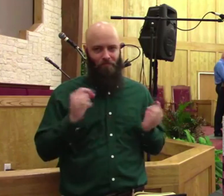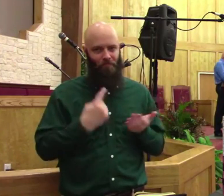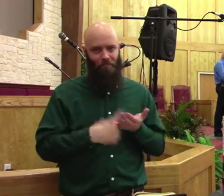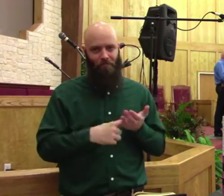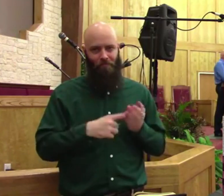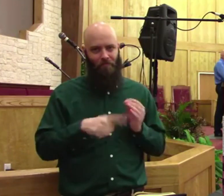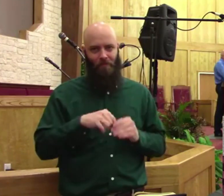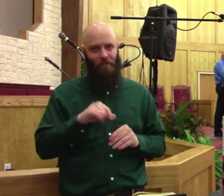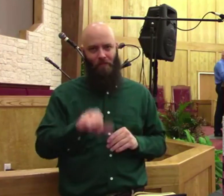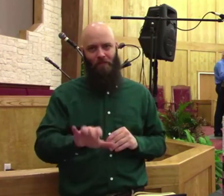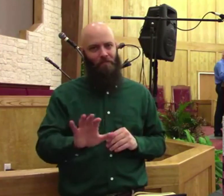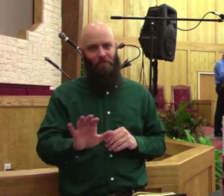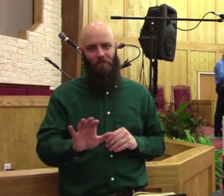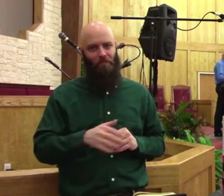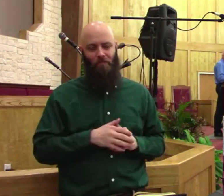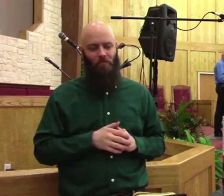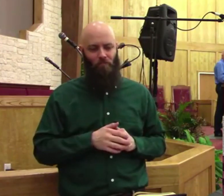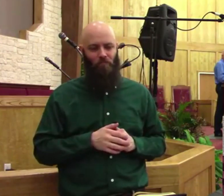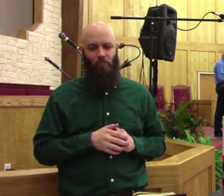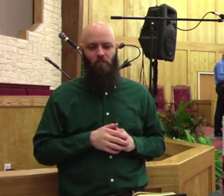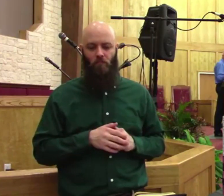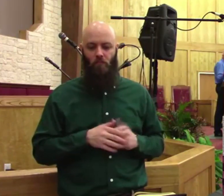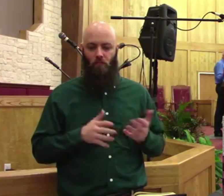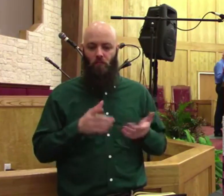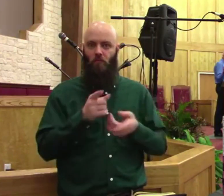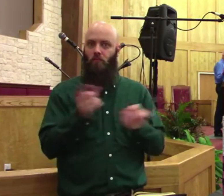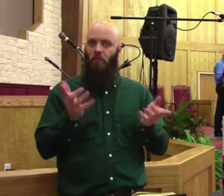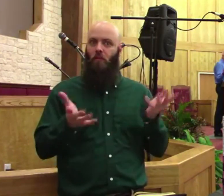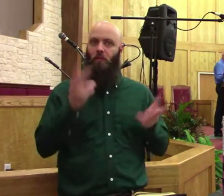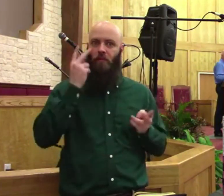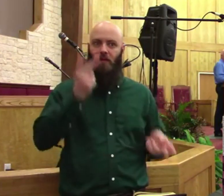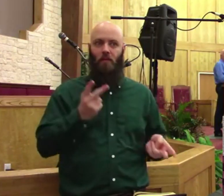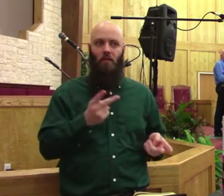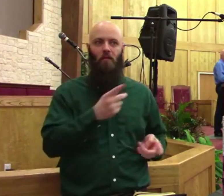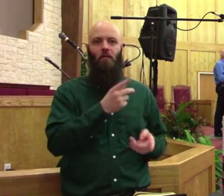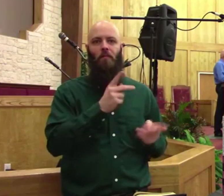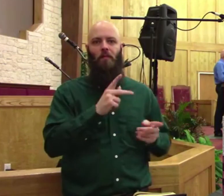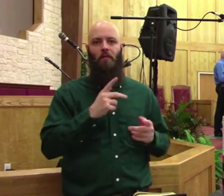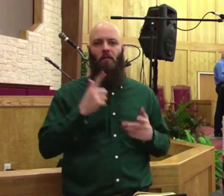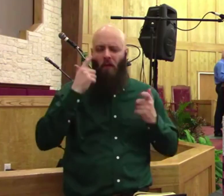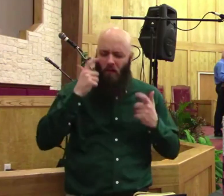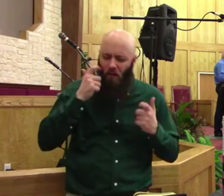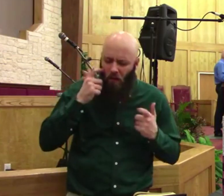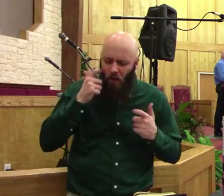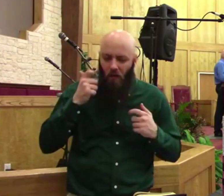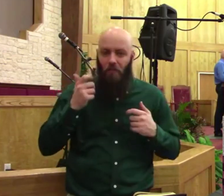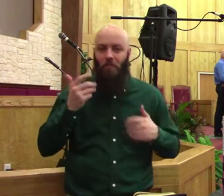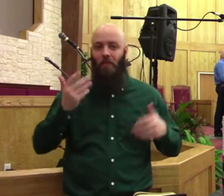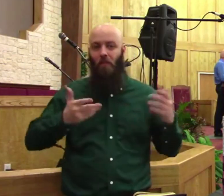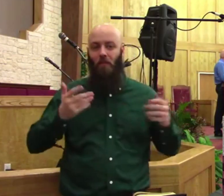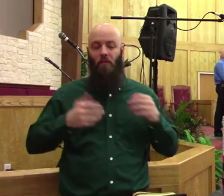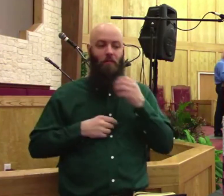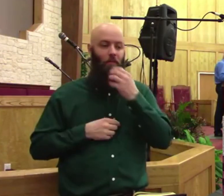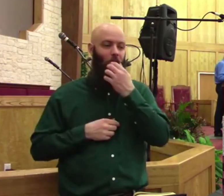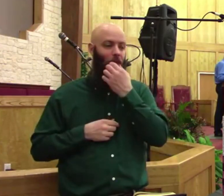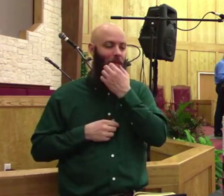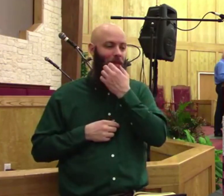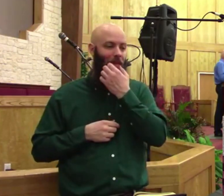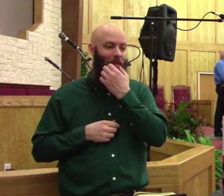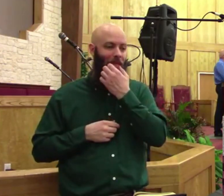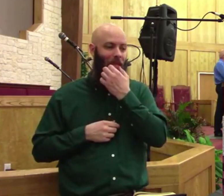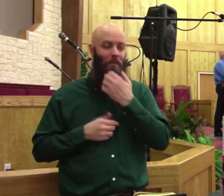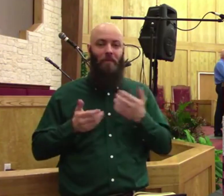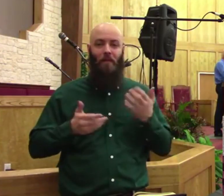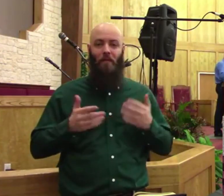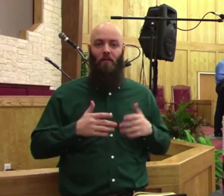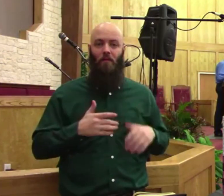such, we've seen, you've probably seen crying and tears and broken